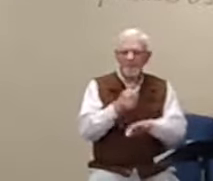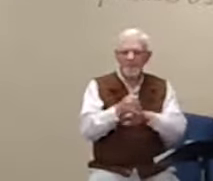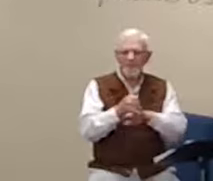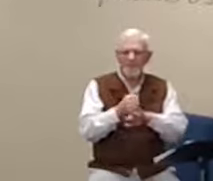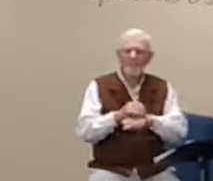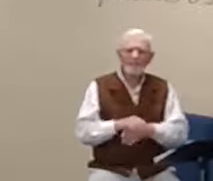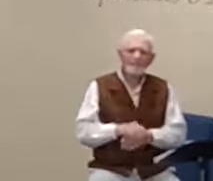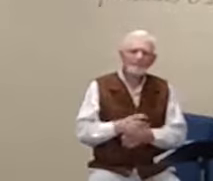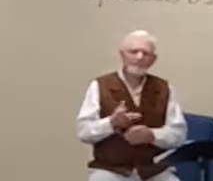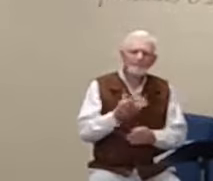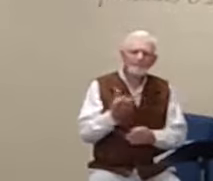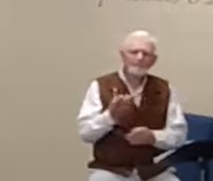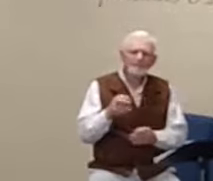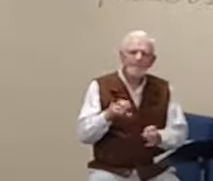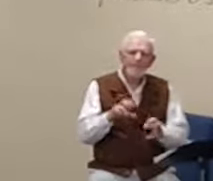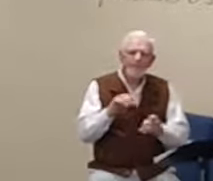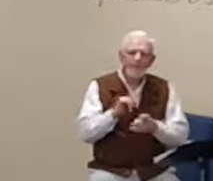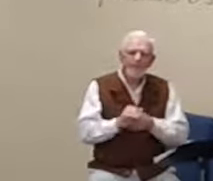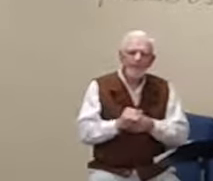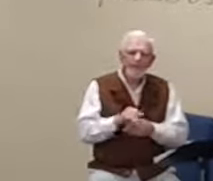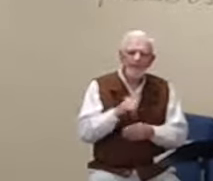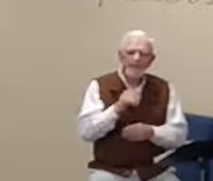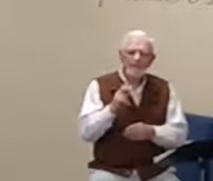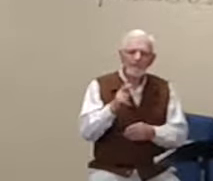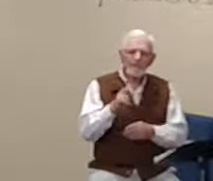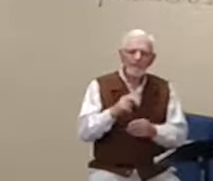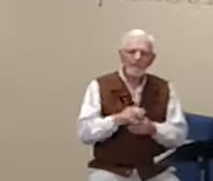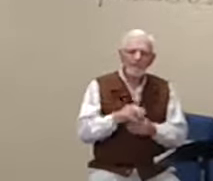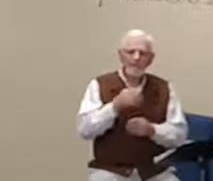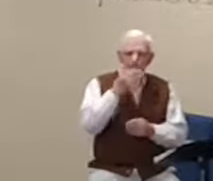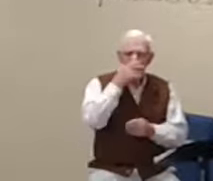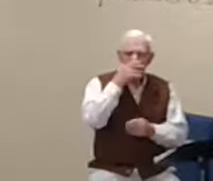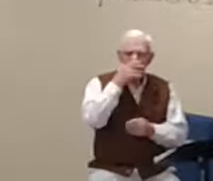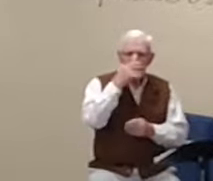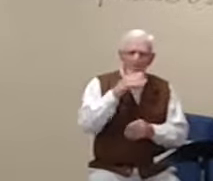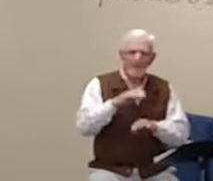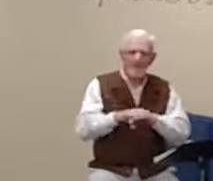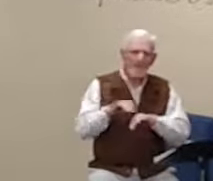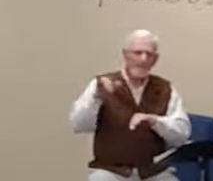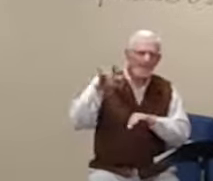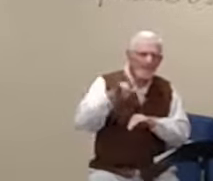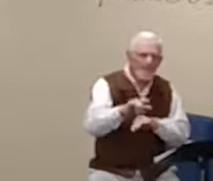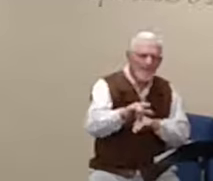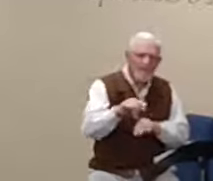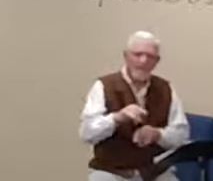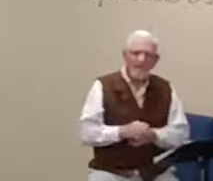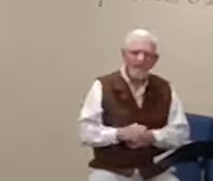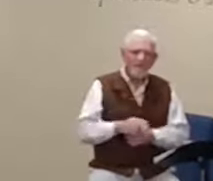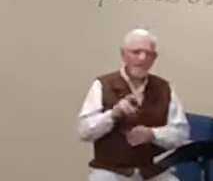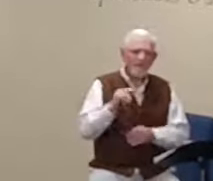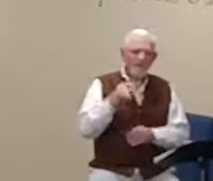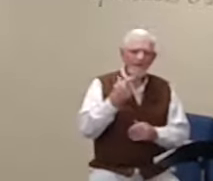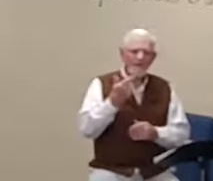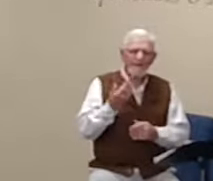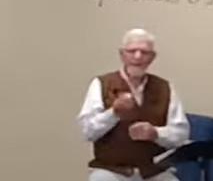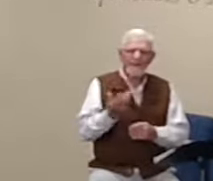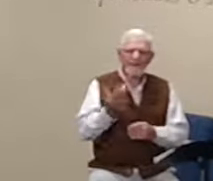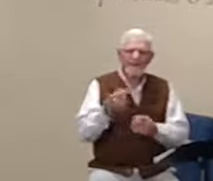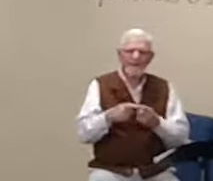with anybody, anytime. I did not wear my mask over my nose on the plane. And nobody said anything to